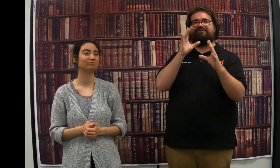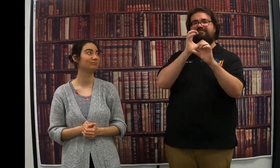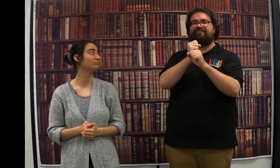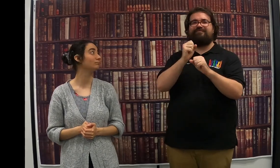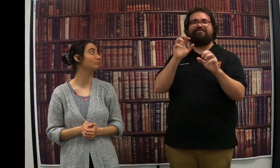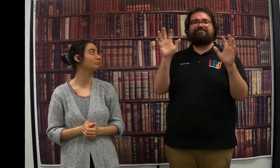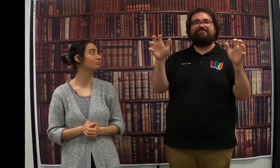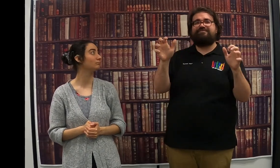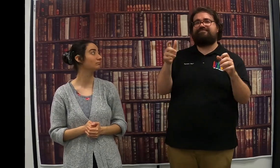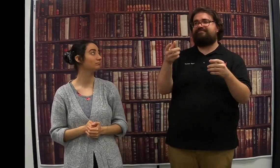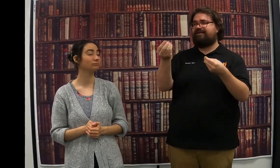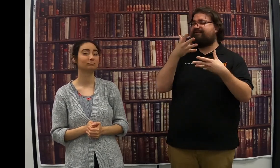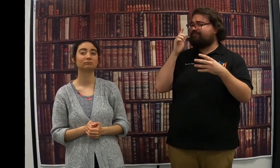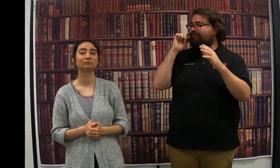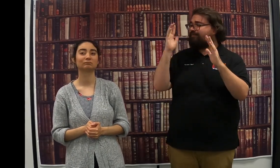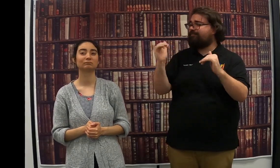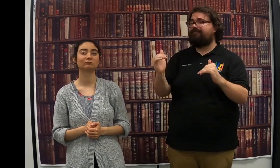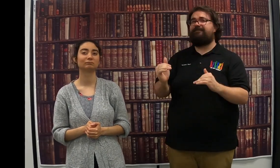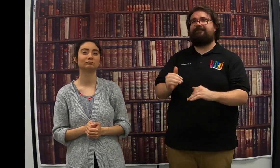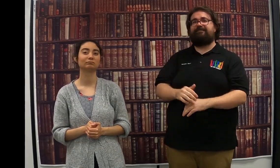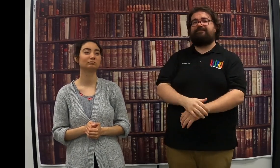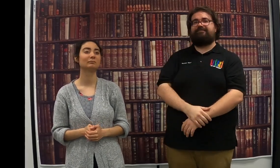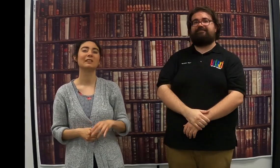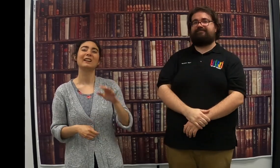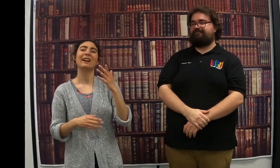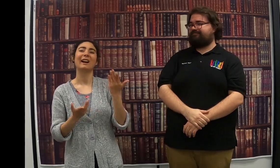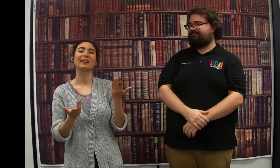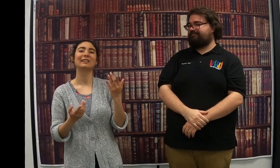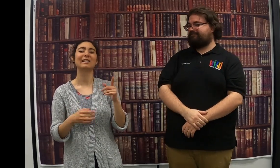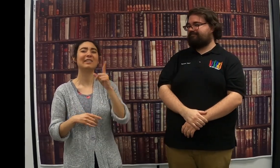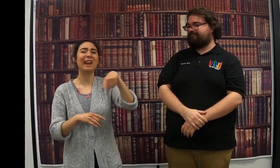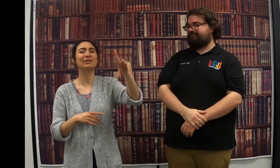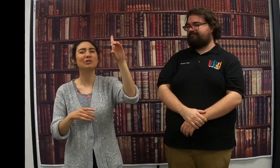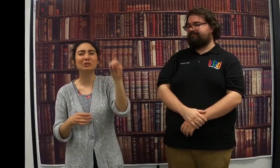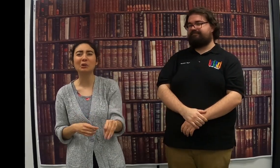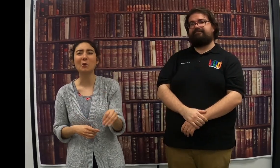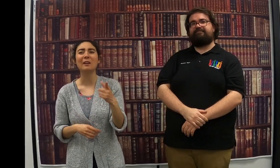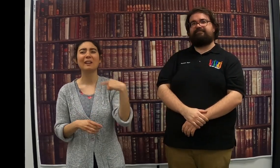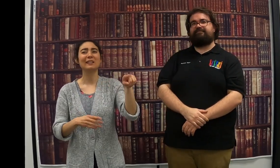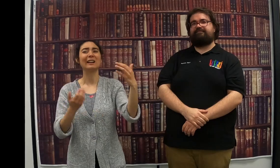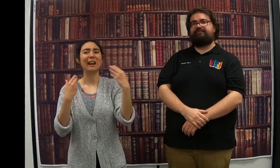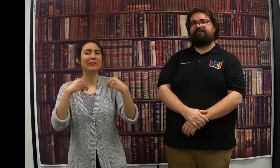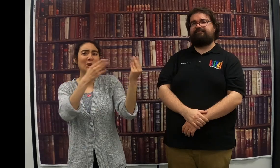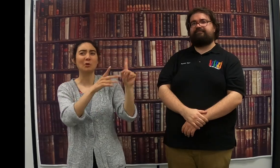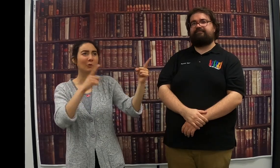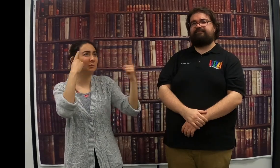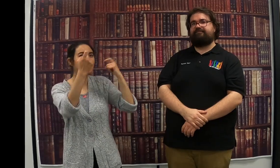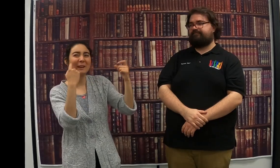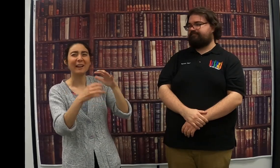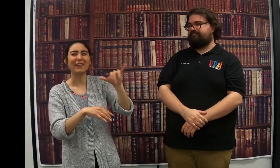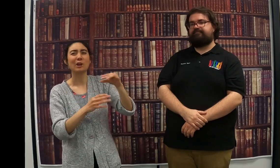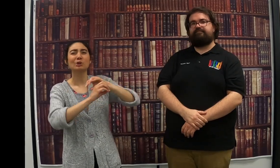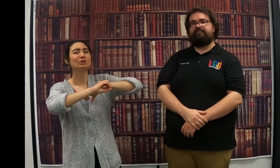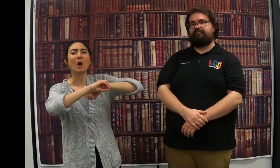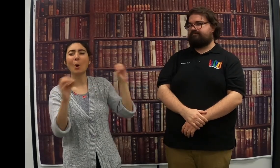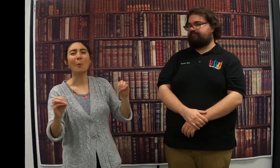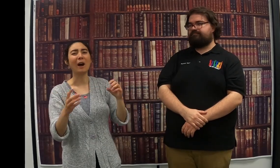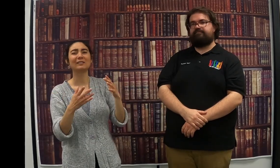whimsical creatures. They give you hope. Indeed they do. They give you dreams that no one dares give you permission to.